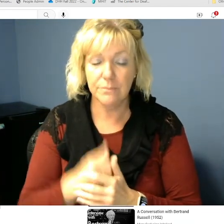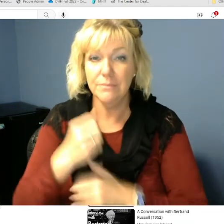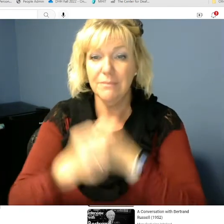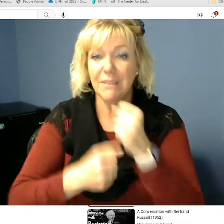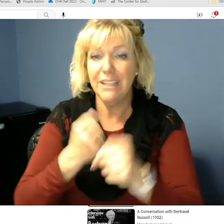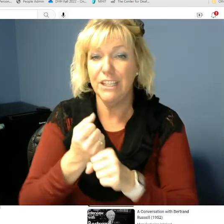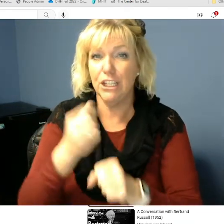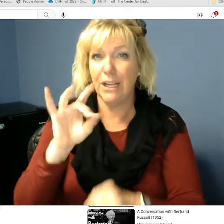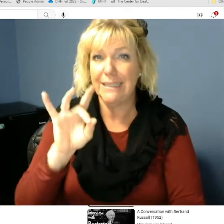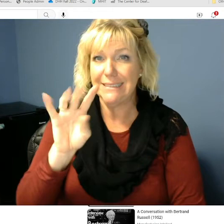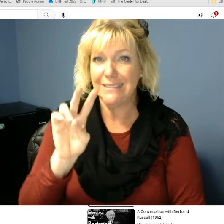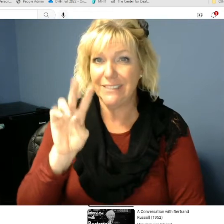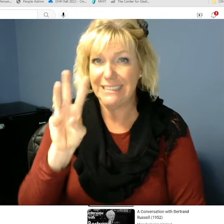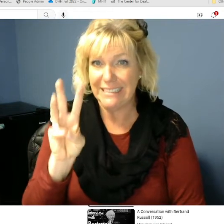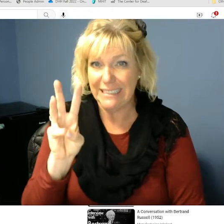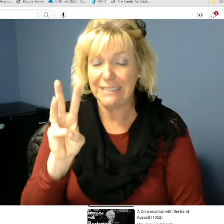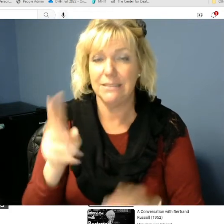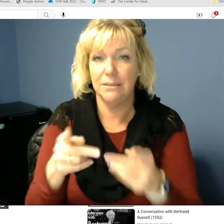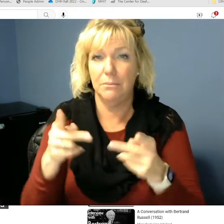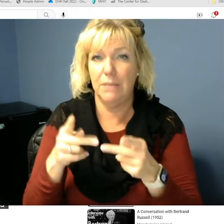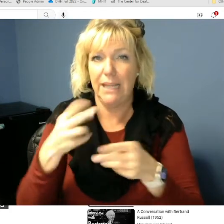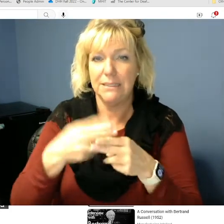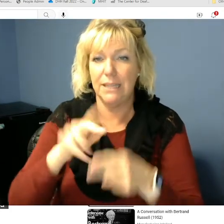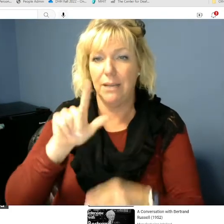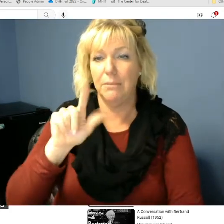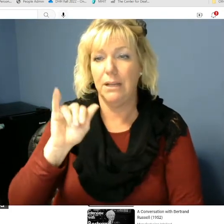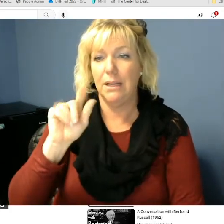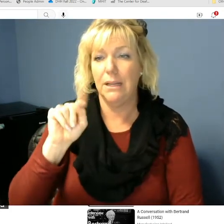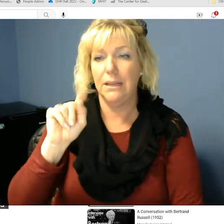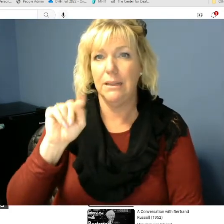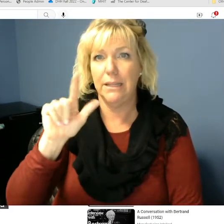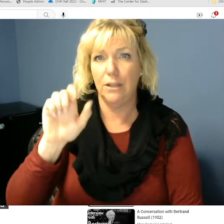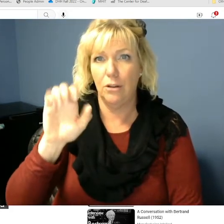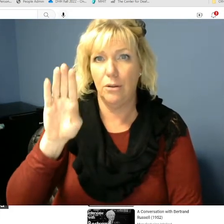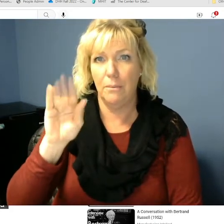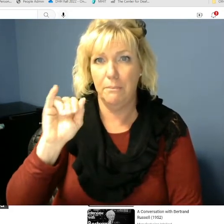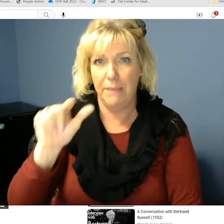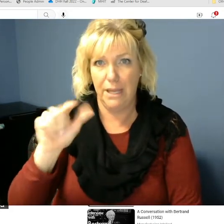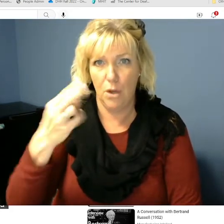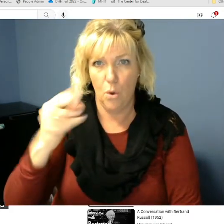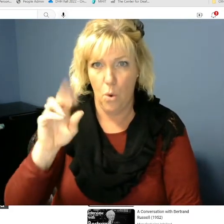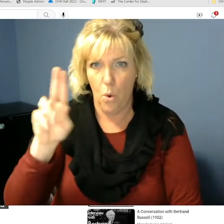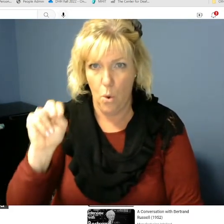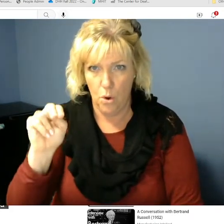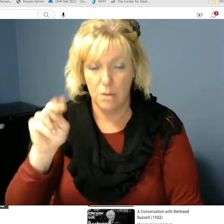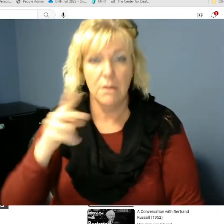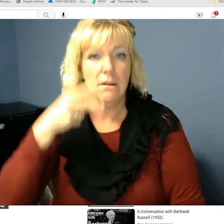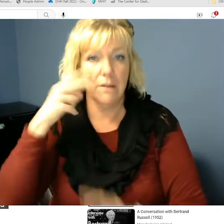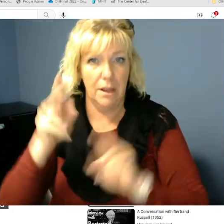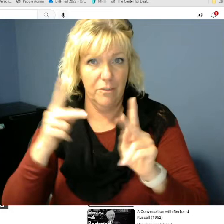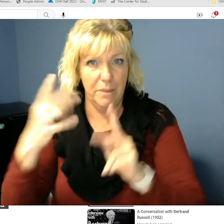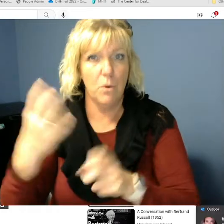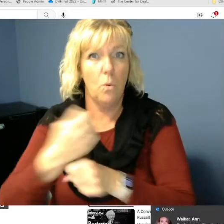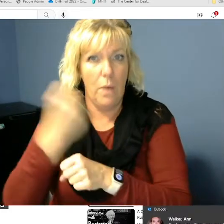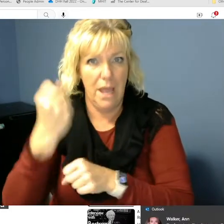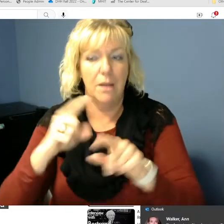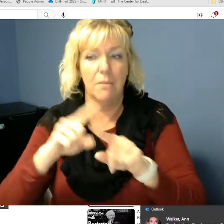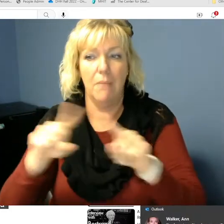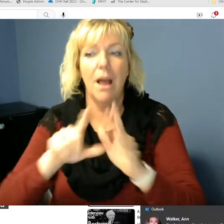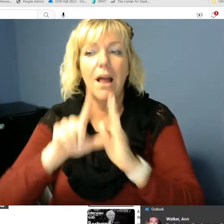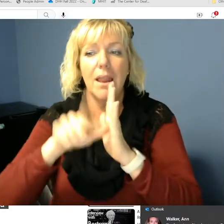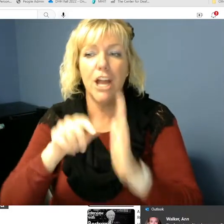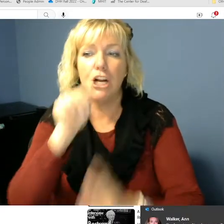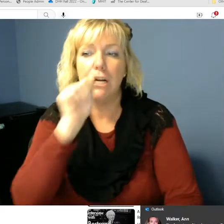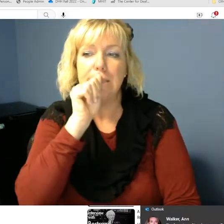at Little Bighorn, where Native Americans win, but ultimately this is going to be a loss because it's going to shift